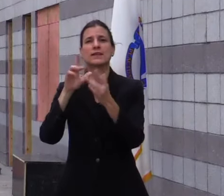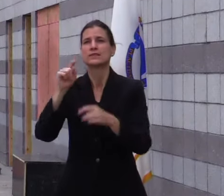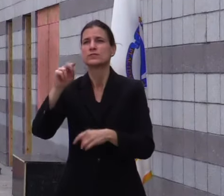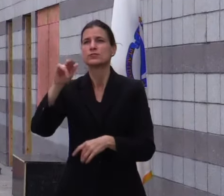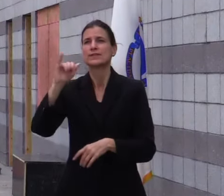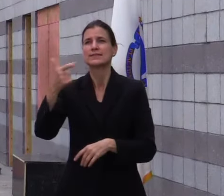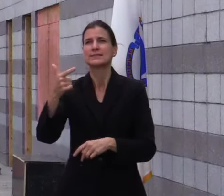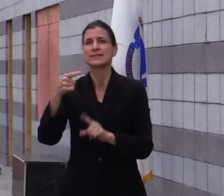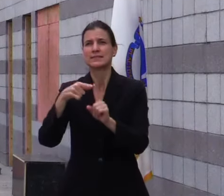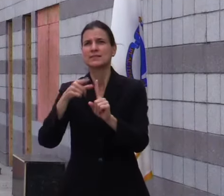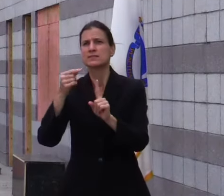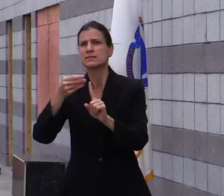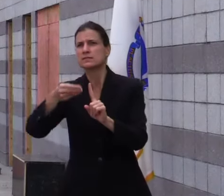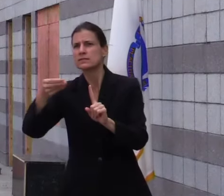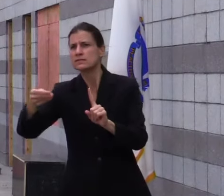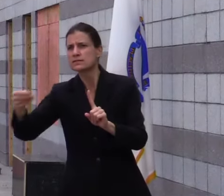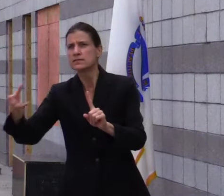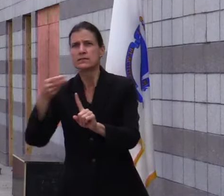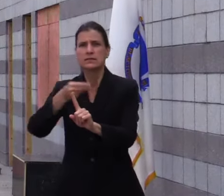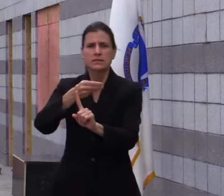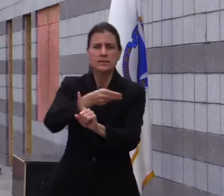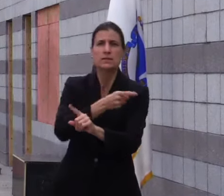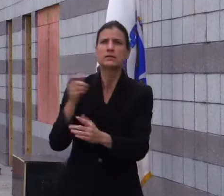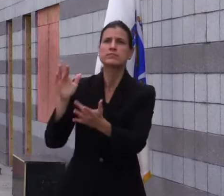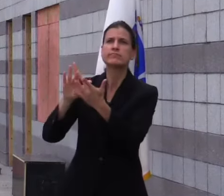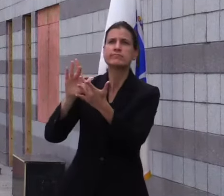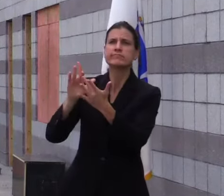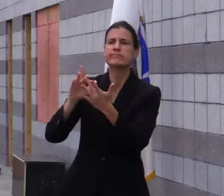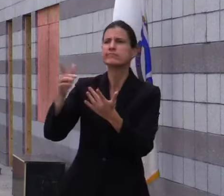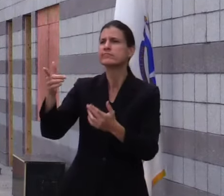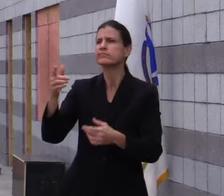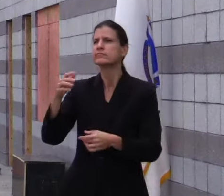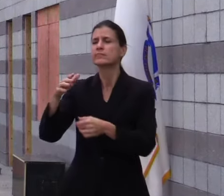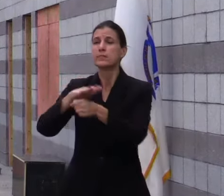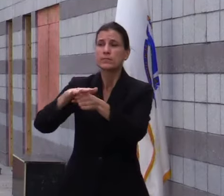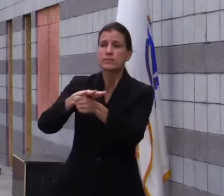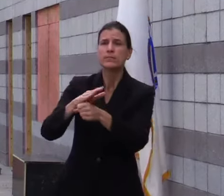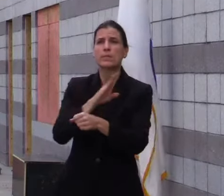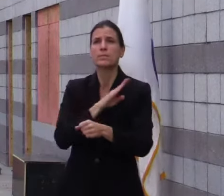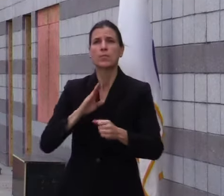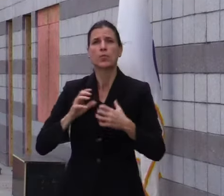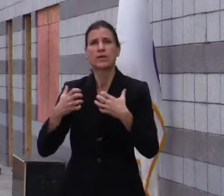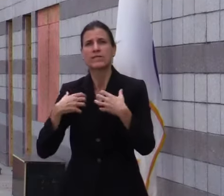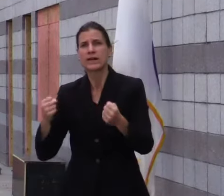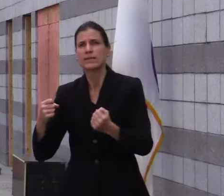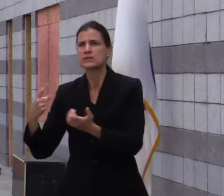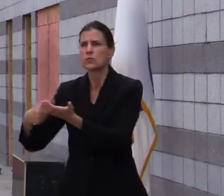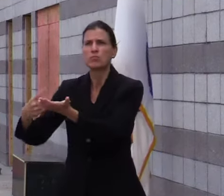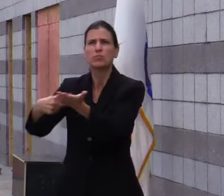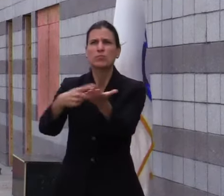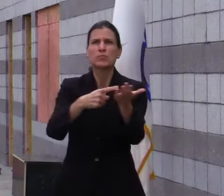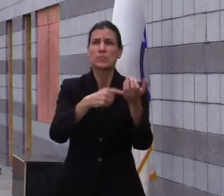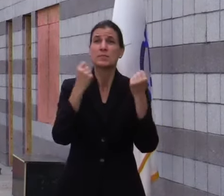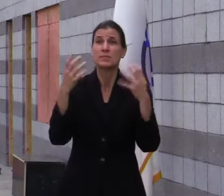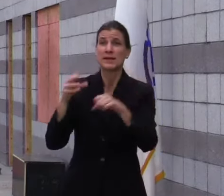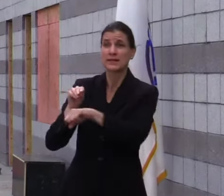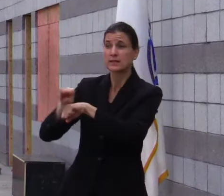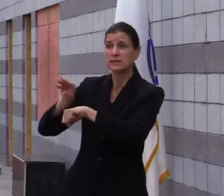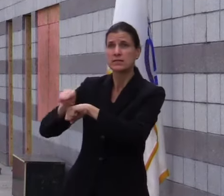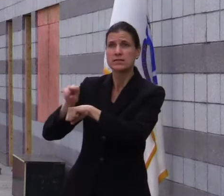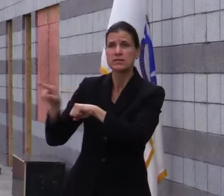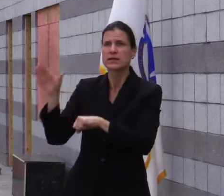our local boards of health and our contact tracing program has told us is that work in many cases, most cases, is not